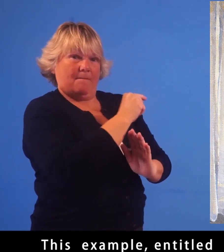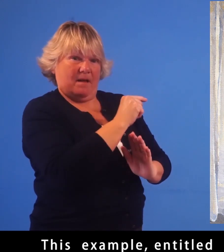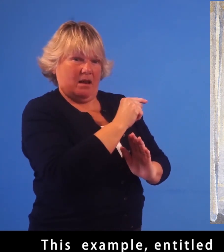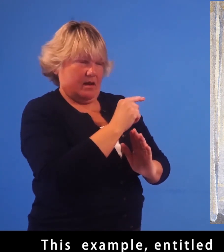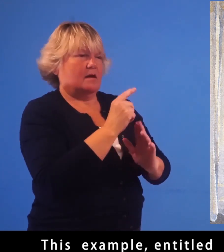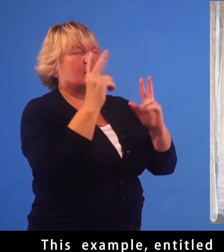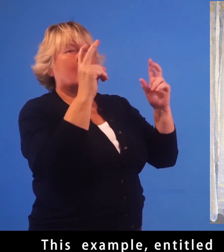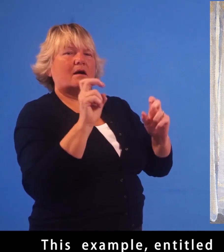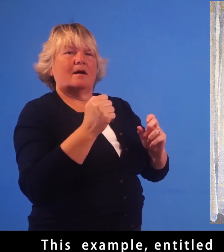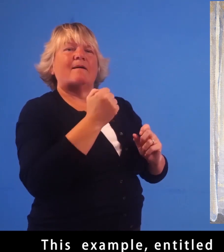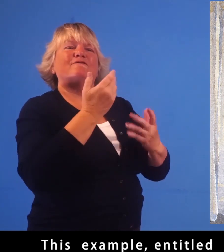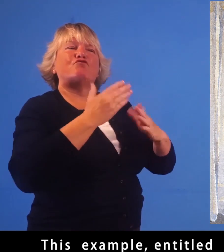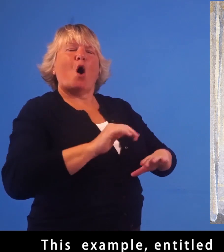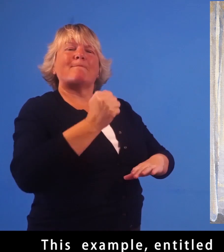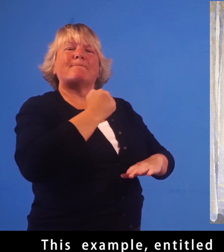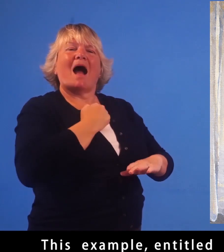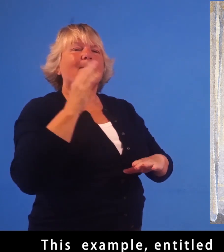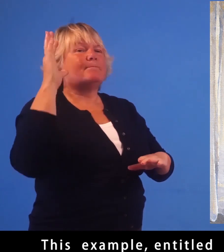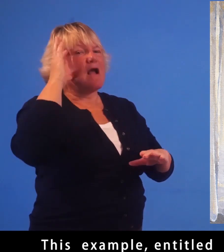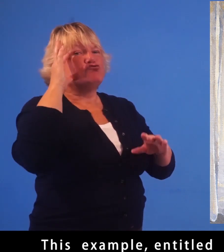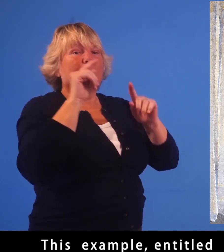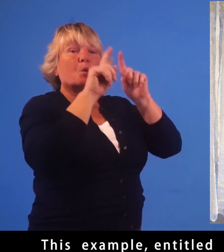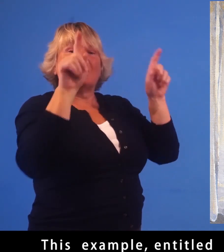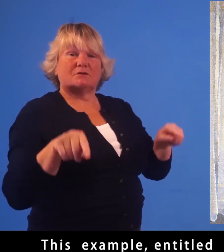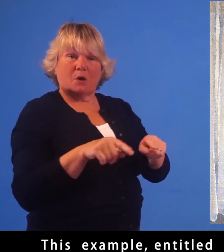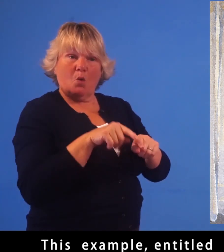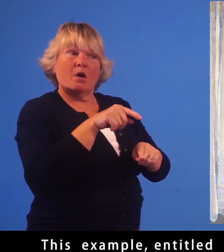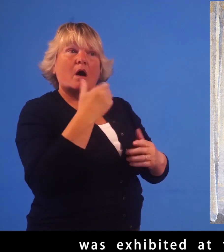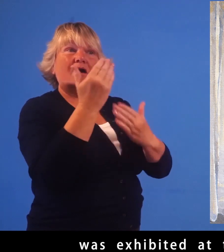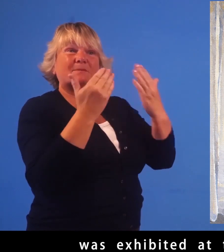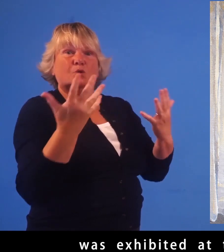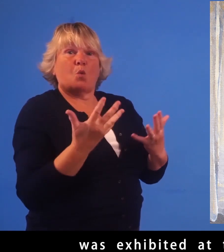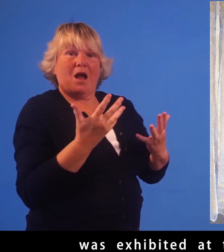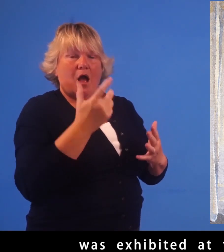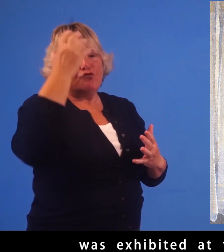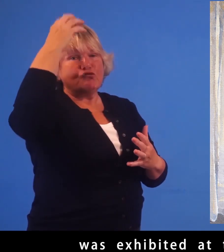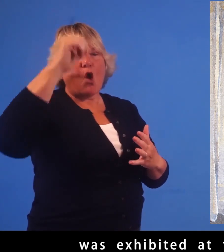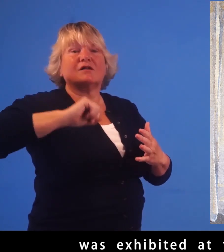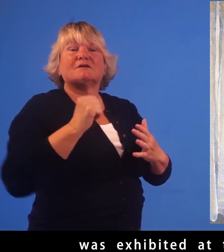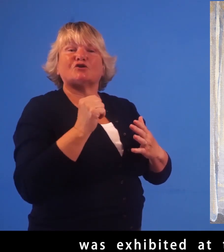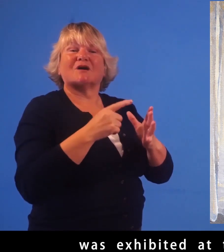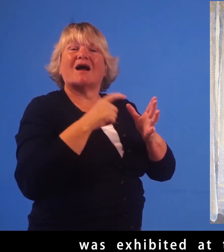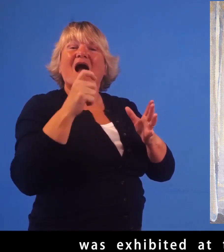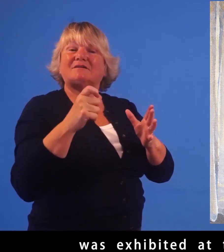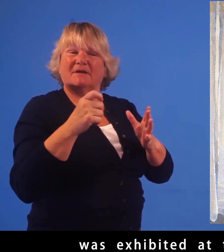This example, entitled From My Bedroom Window, was exhibited at the annual